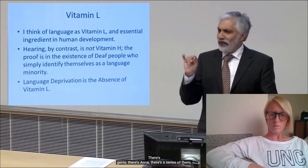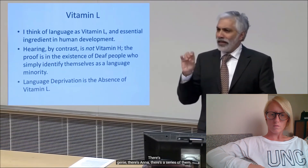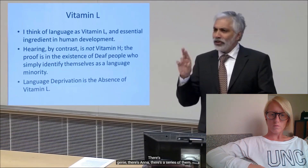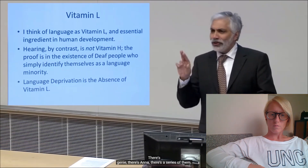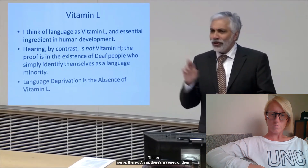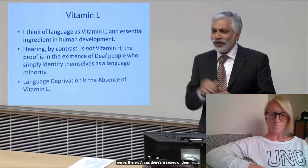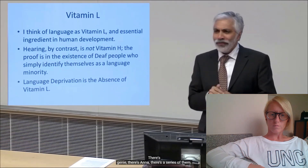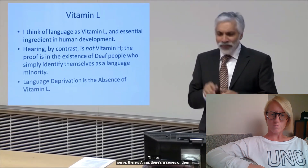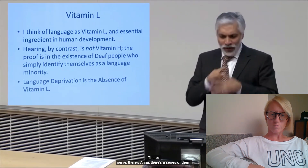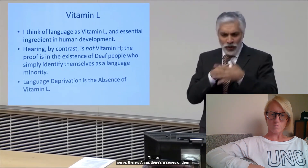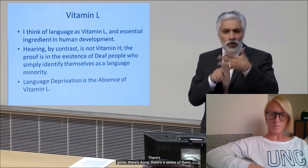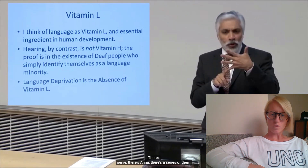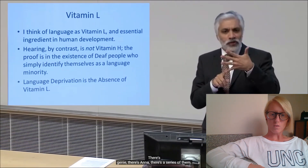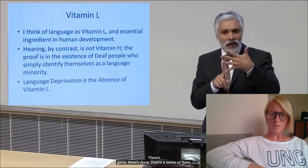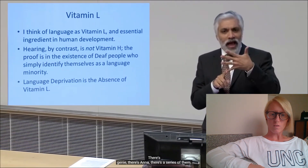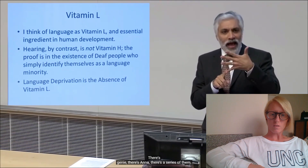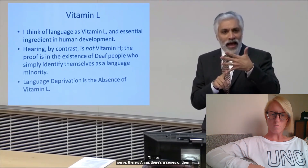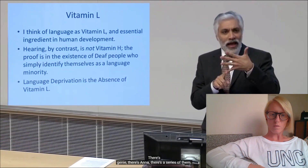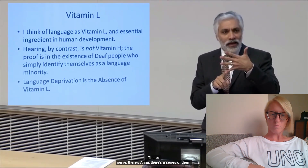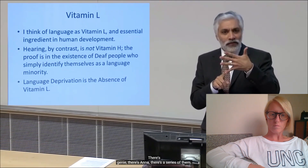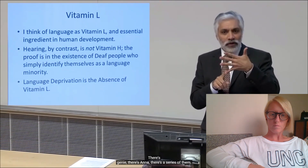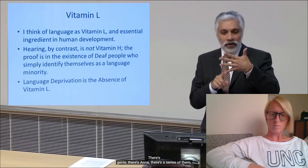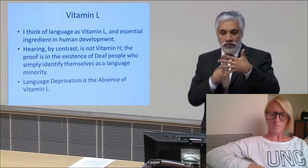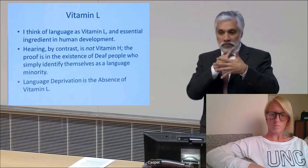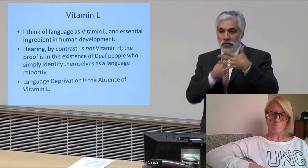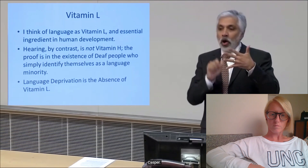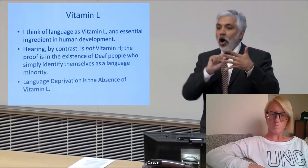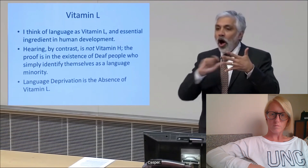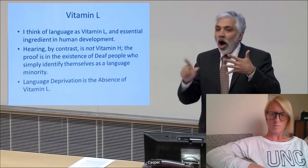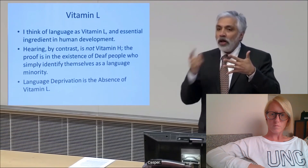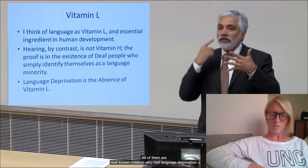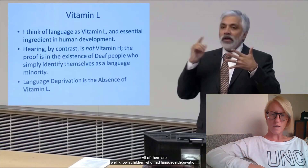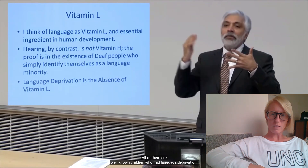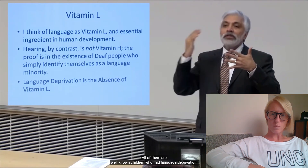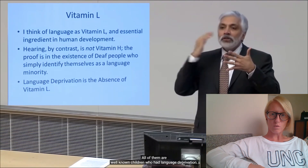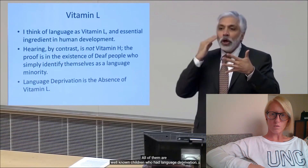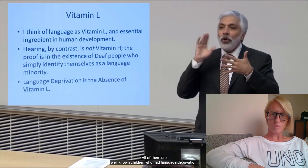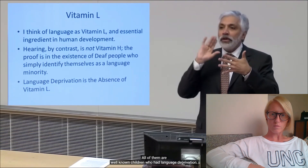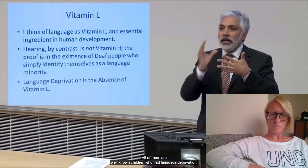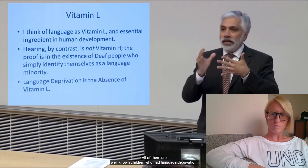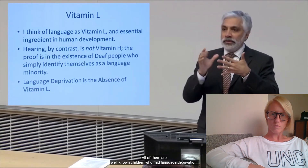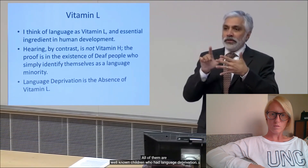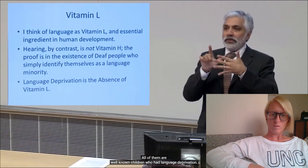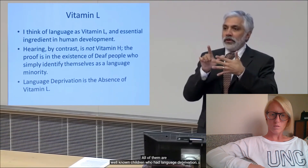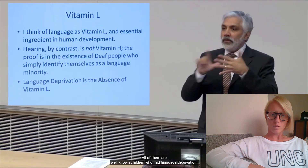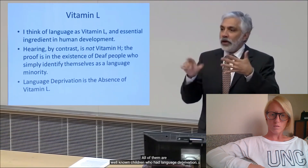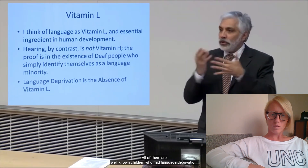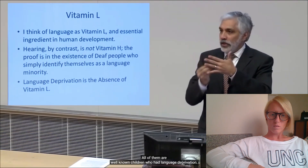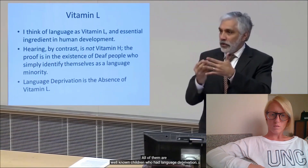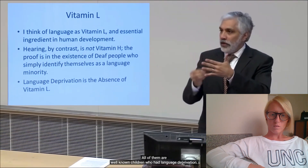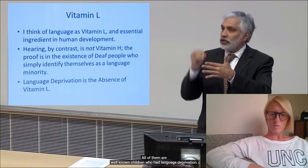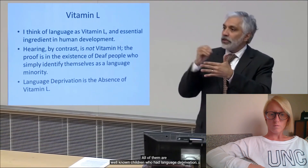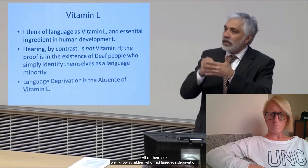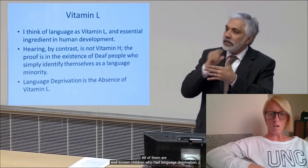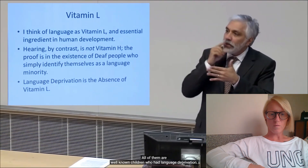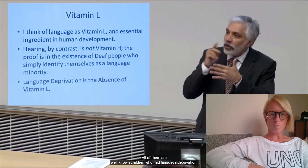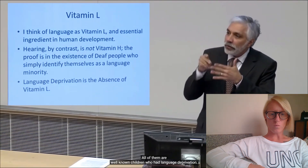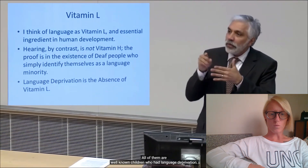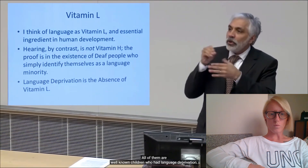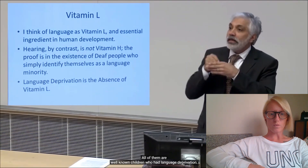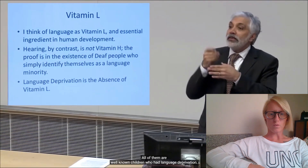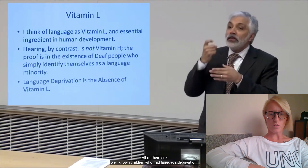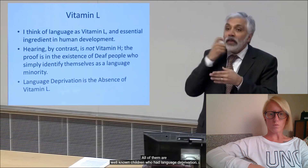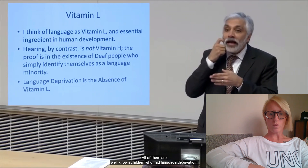There's Jeannie, there's Anna, there's a series of them, Casper. All of them were well-known children who